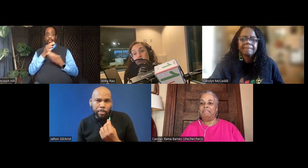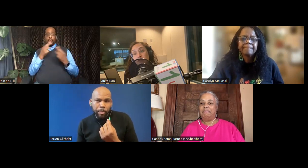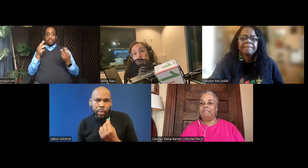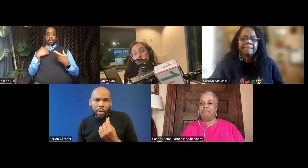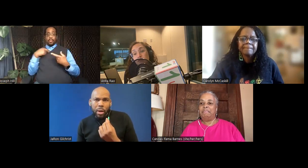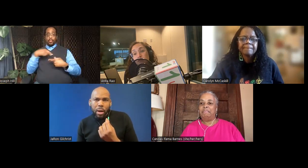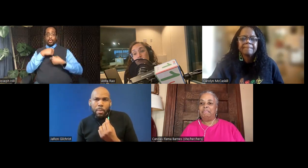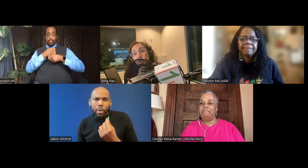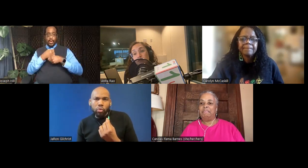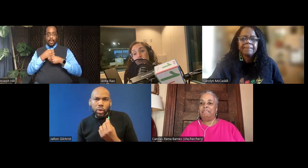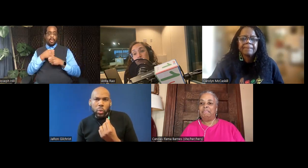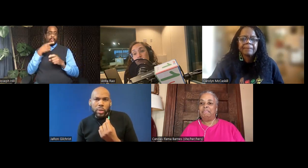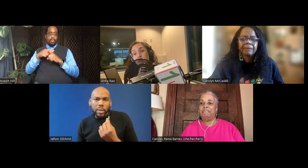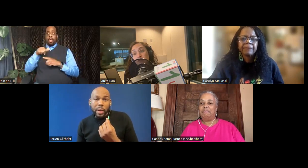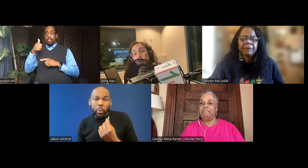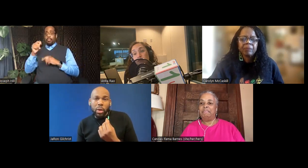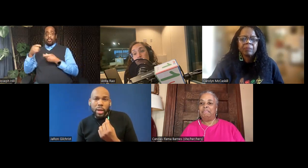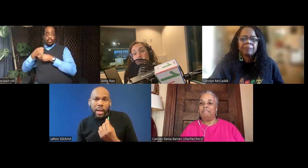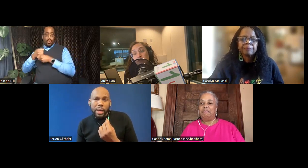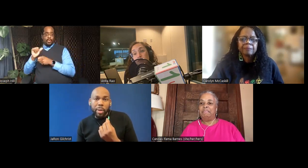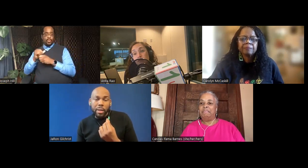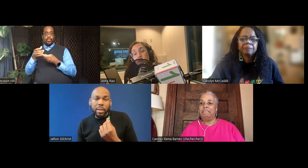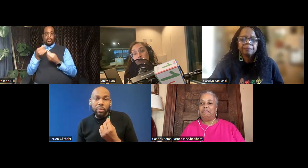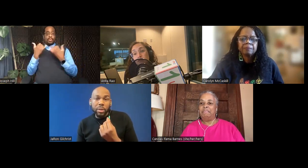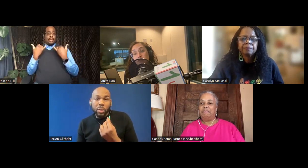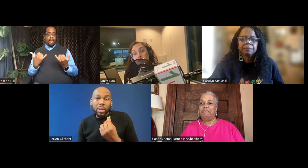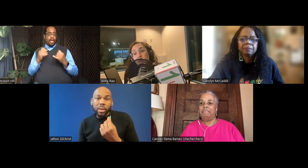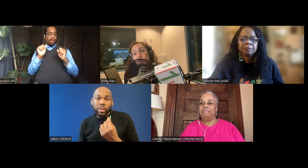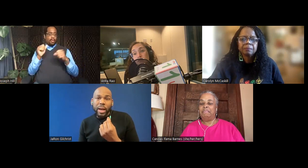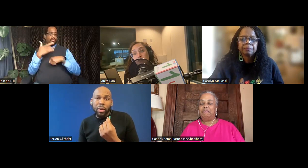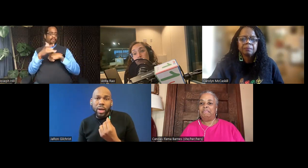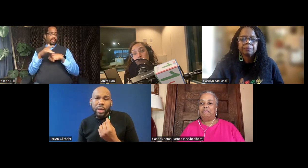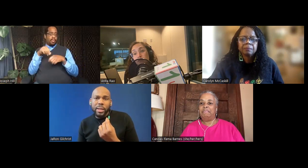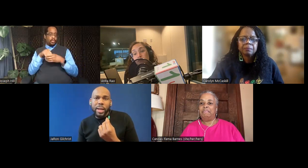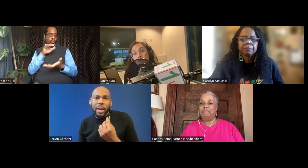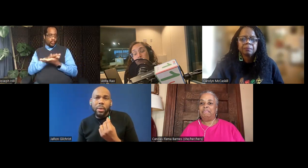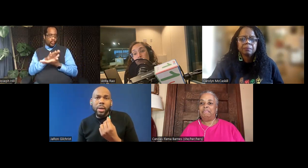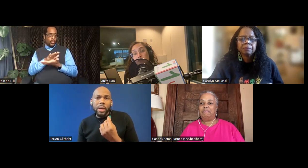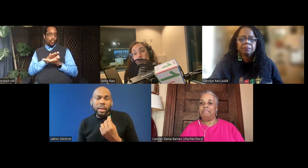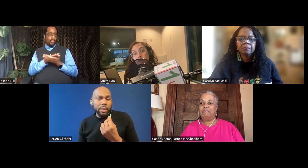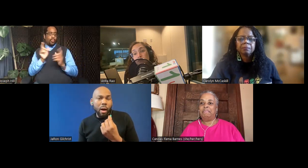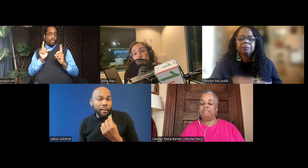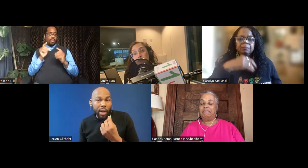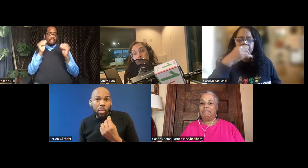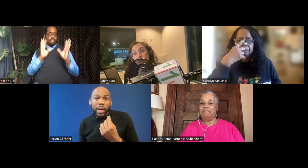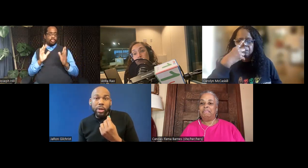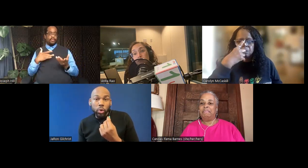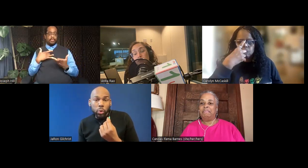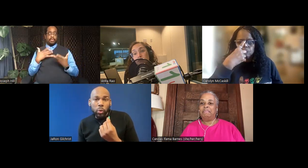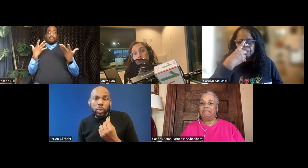film. Those resources that we created, plus the resources others have created now, are available in schools